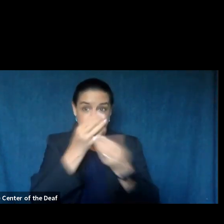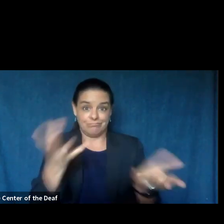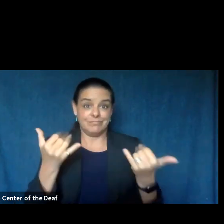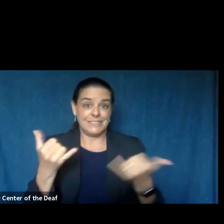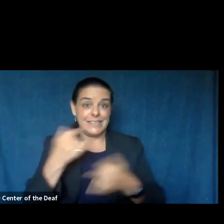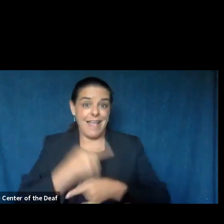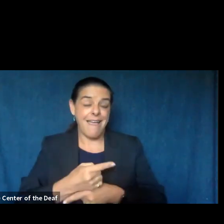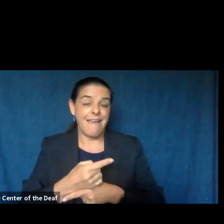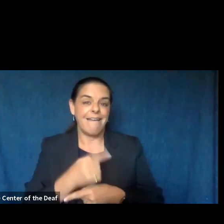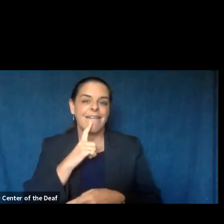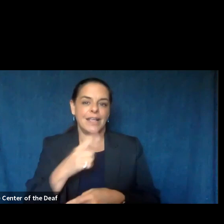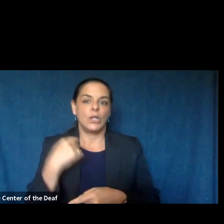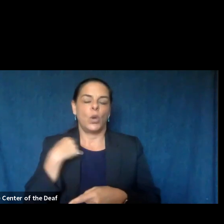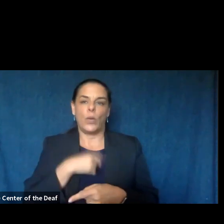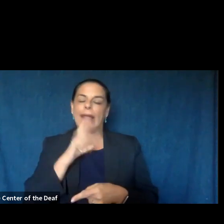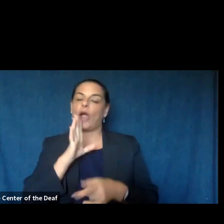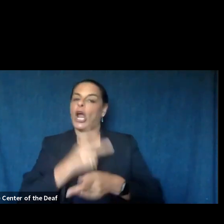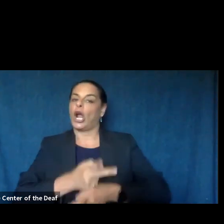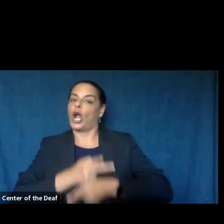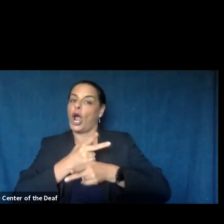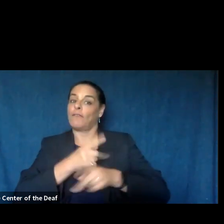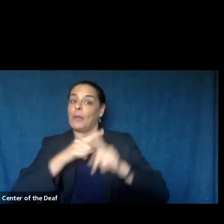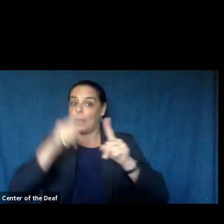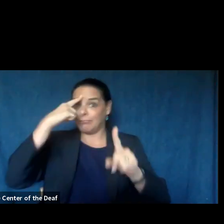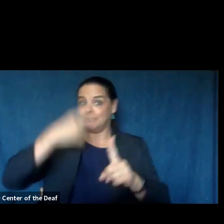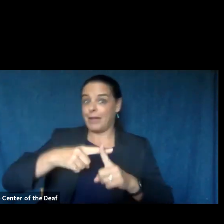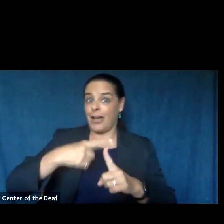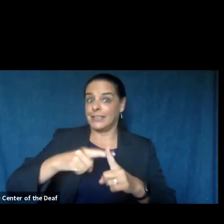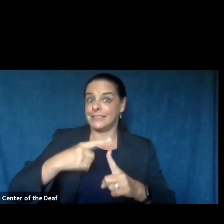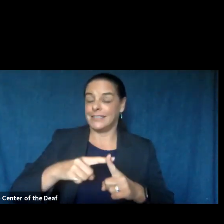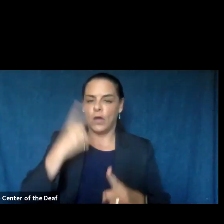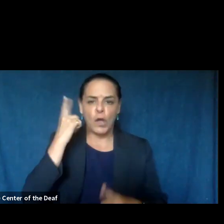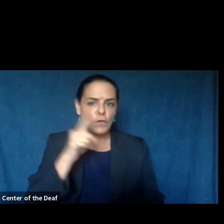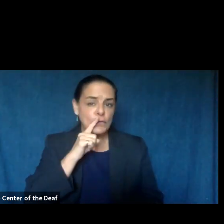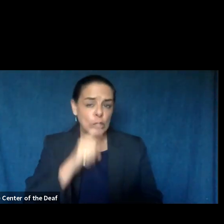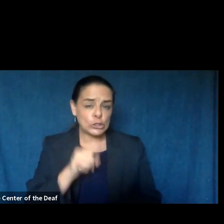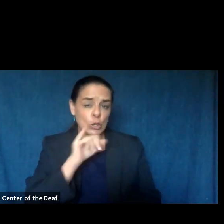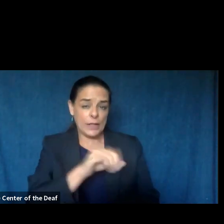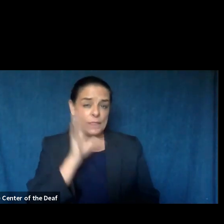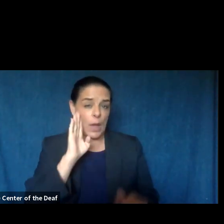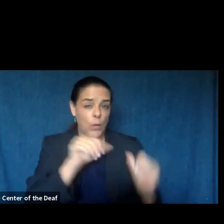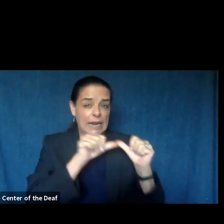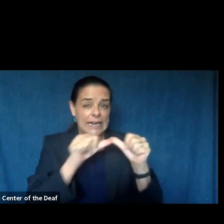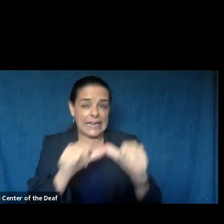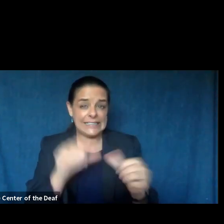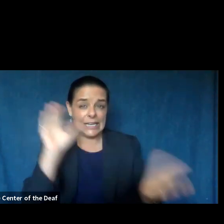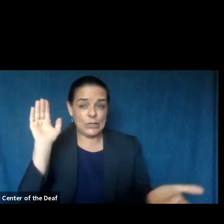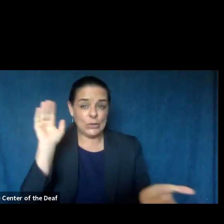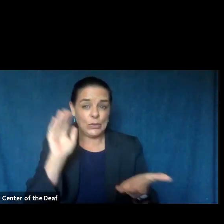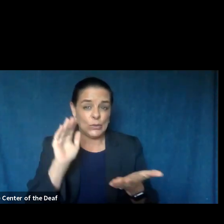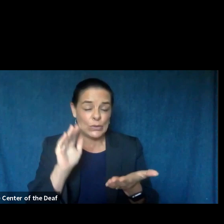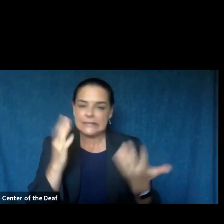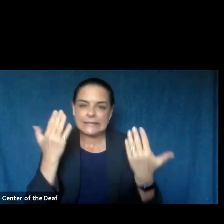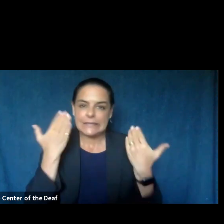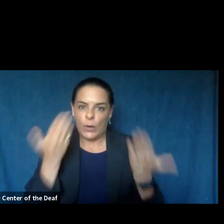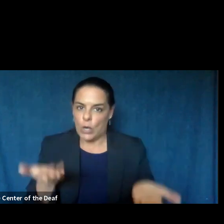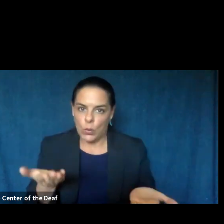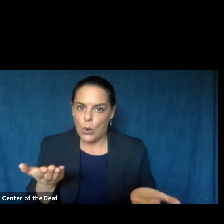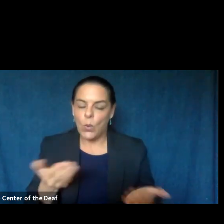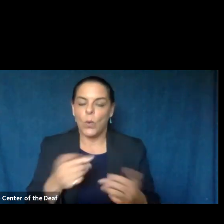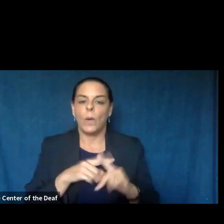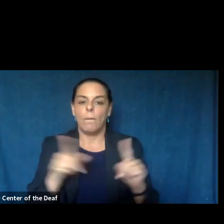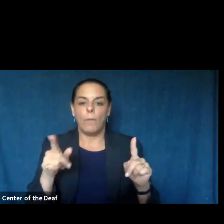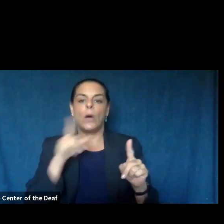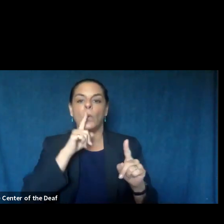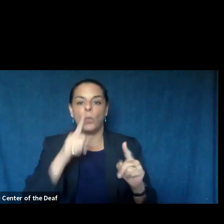is that we're cautiously optimistic. Do we know for certain that this is a trend that's going to continue? We don't at this point, but we